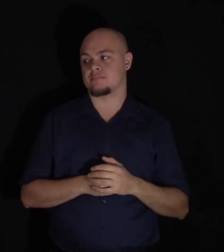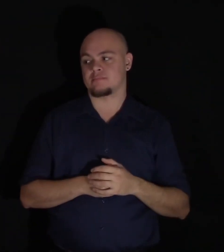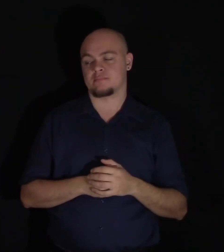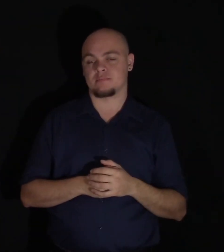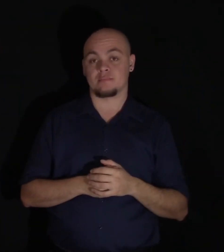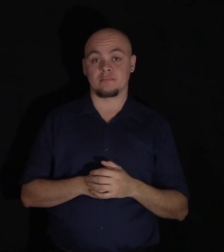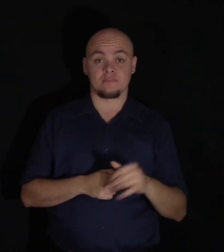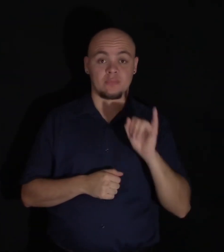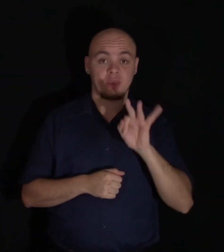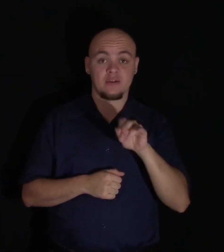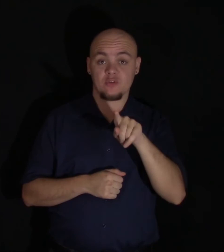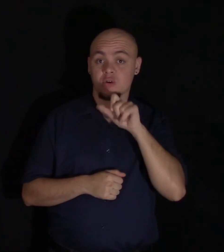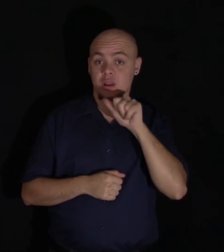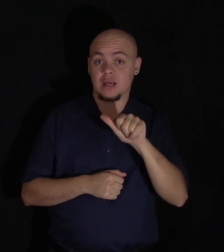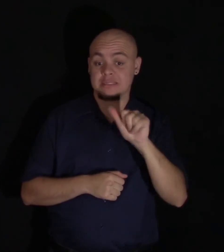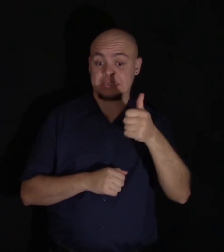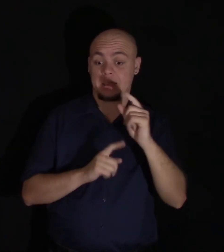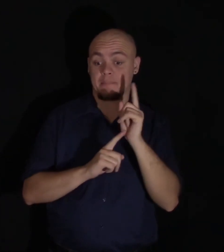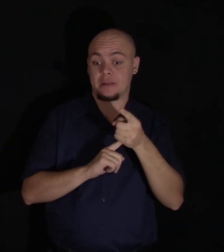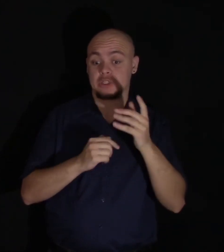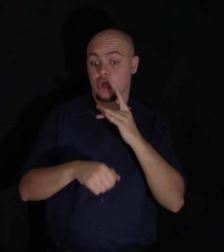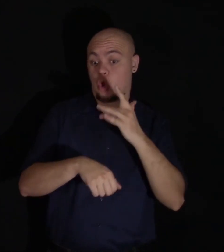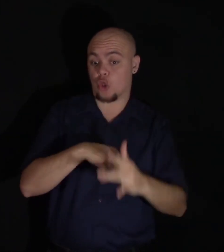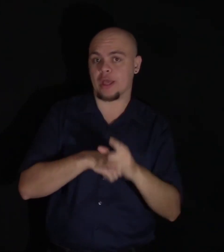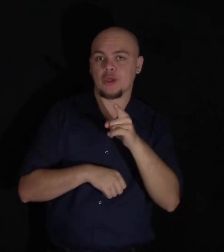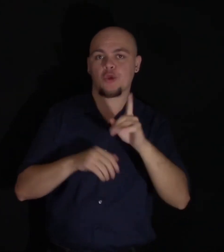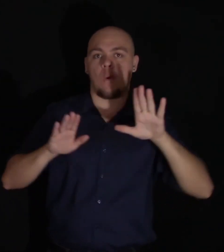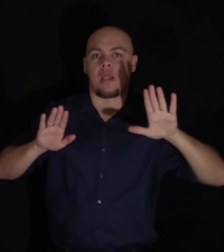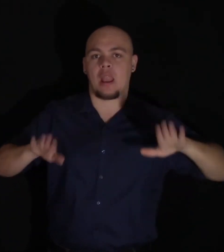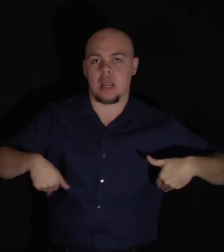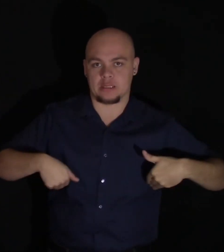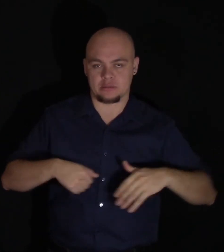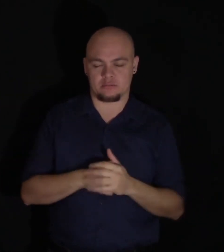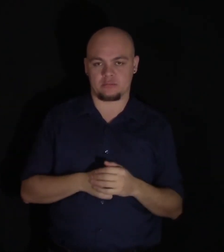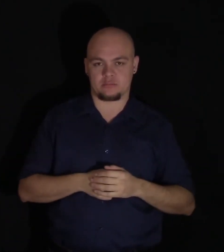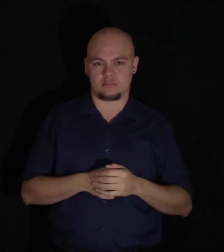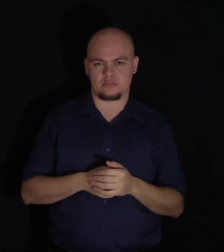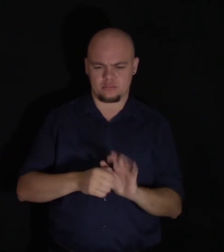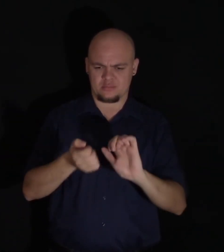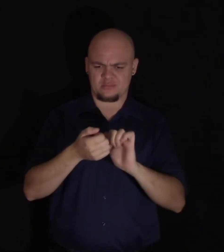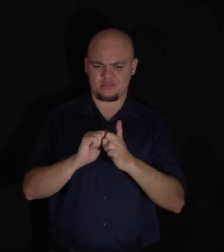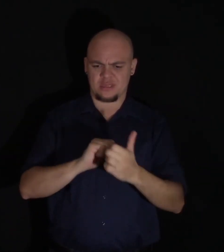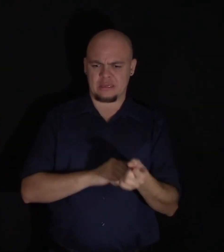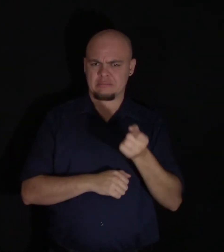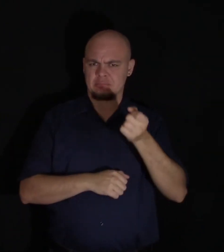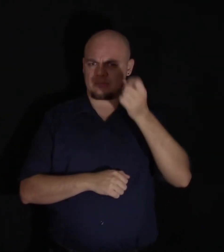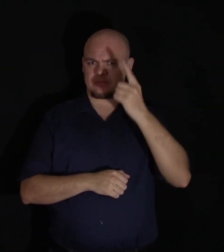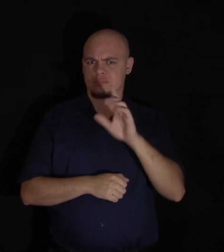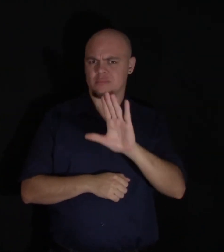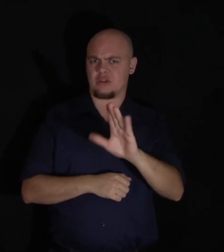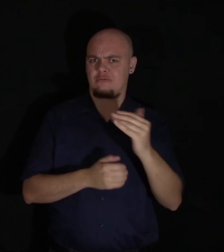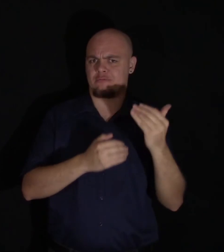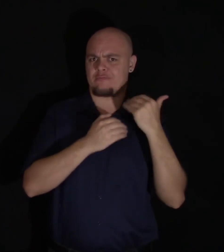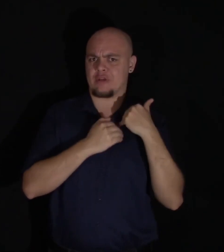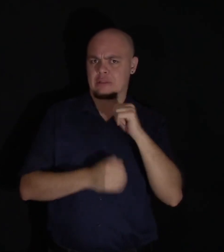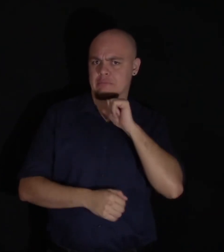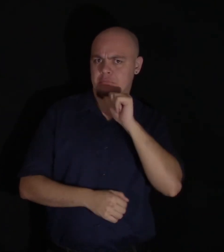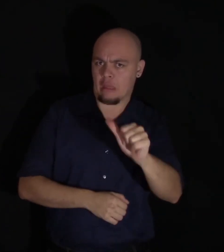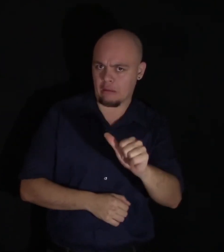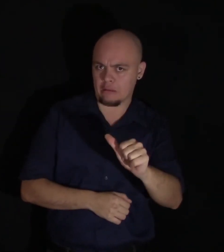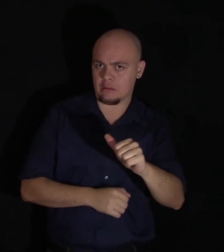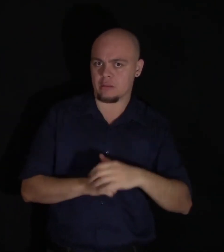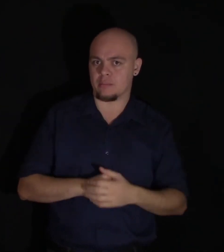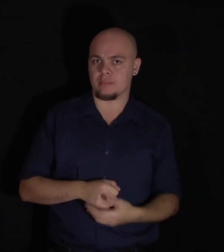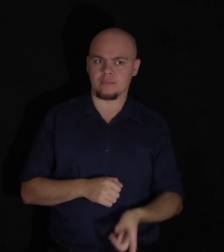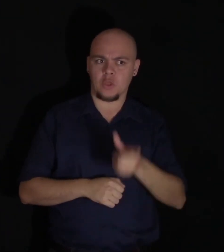if you're not 10 minutes early, you're late. How do you deal with that? How do you deal with that if it's not your fault? You have to learn who